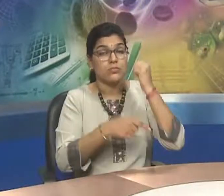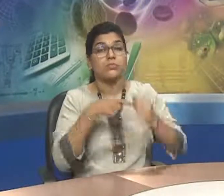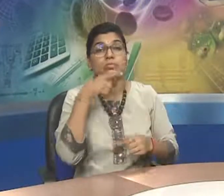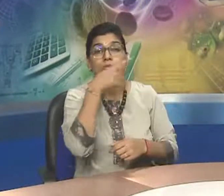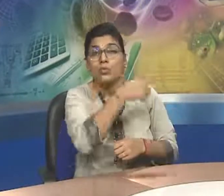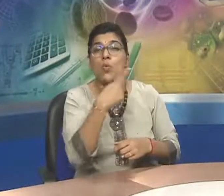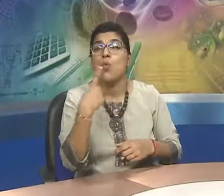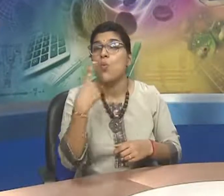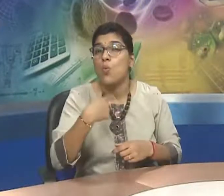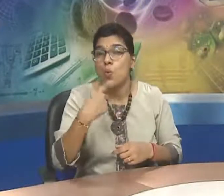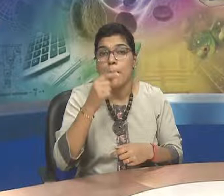And